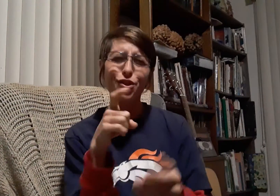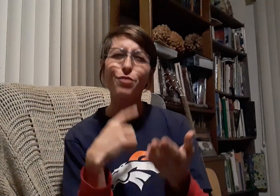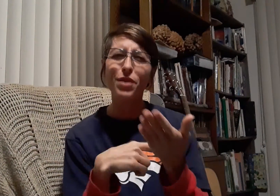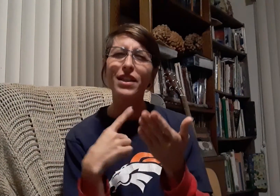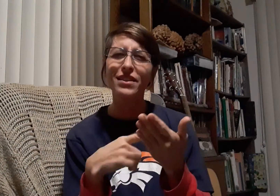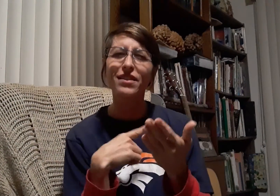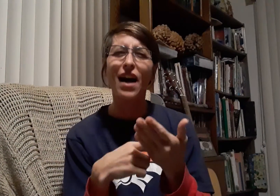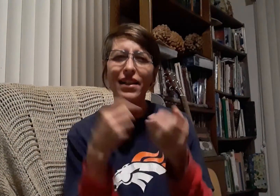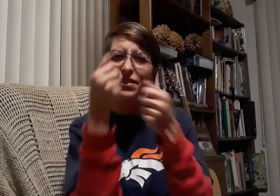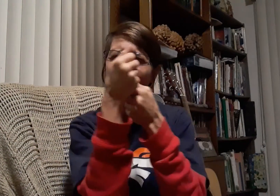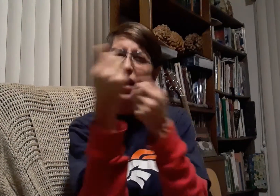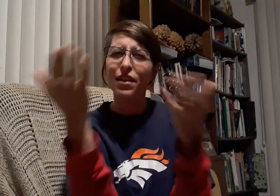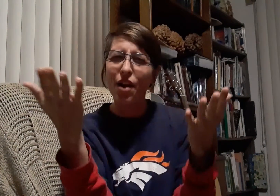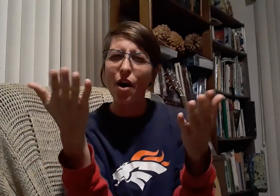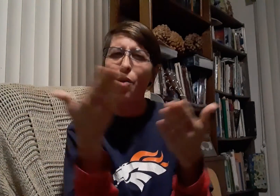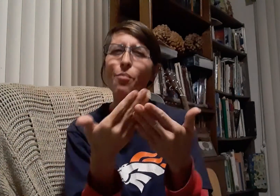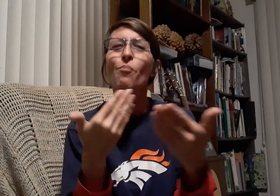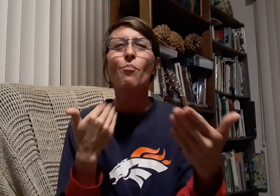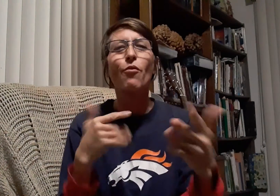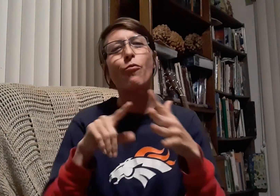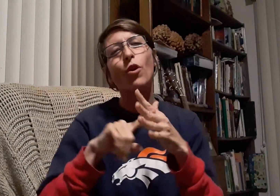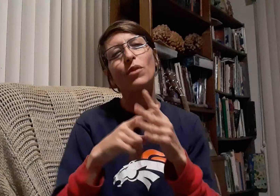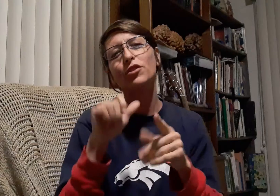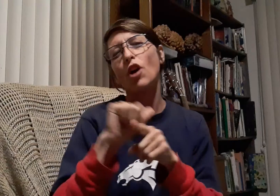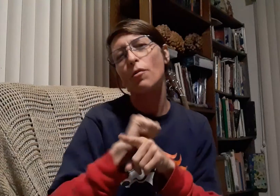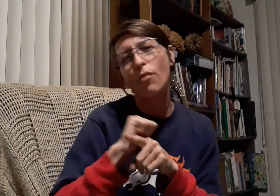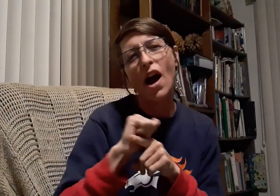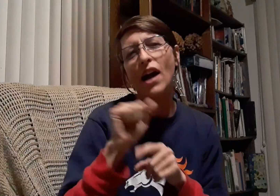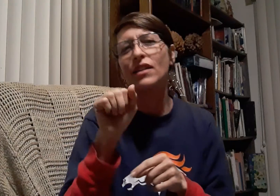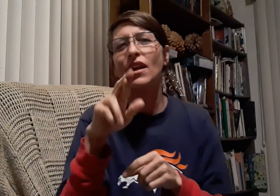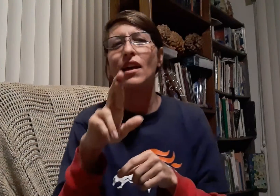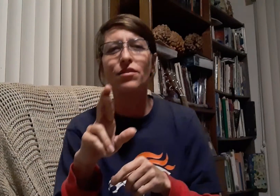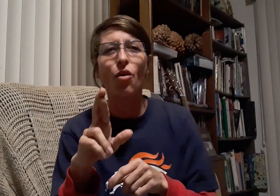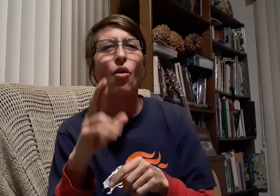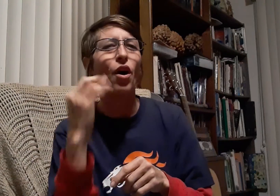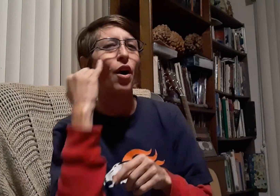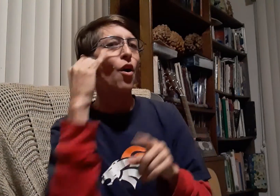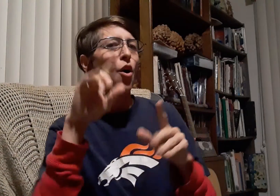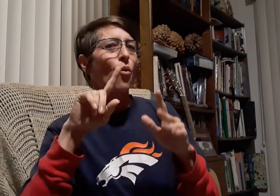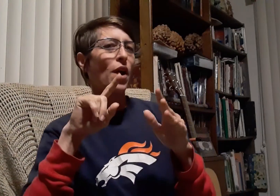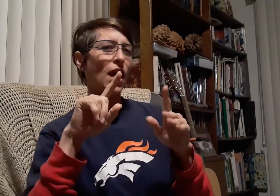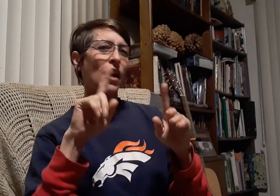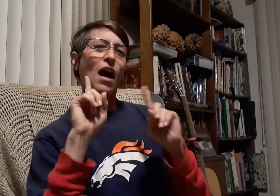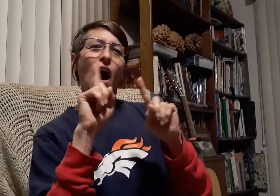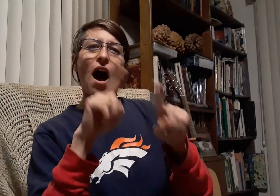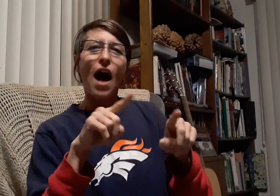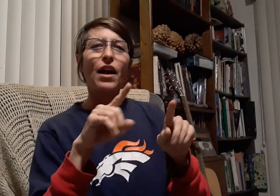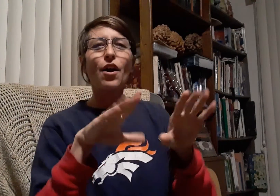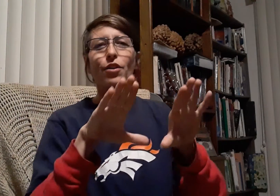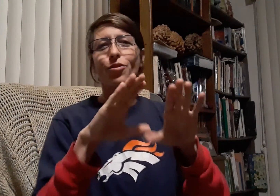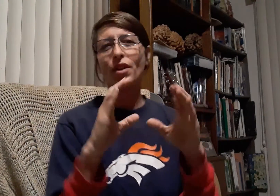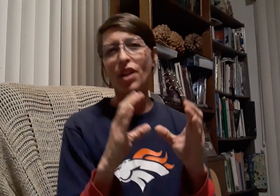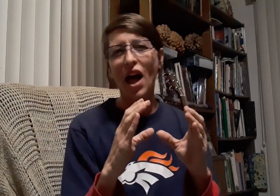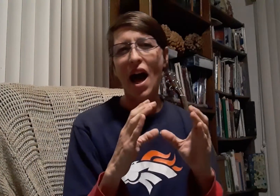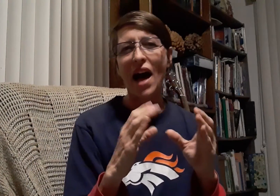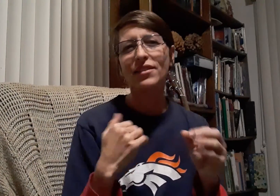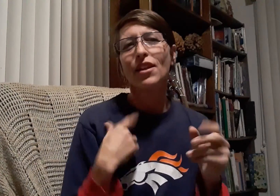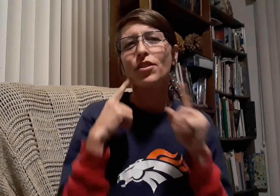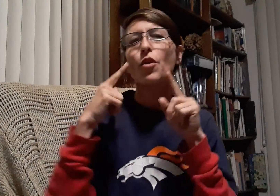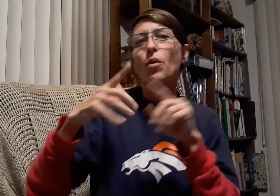be discussed and made known before we start practice or when I go to a class, so that when we're